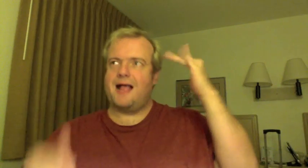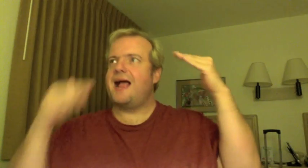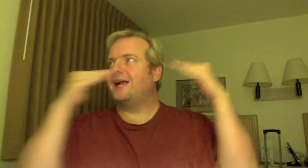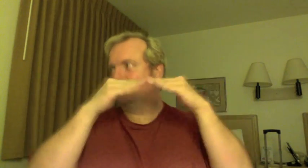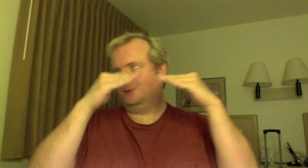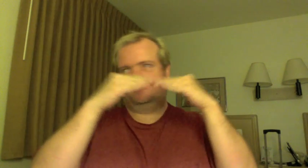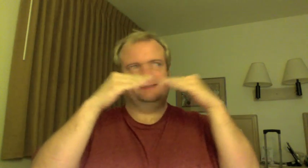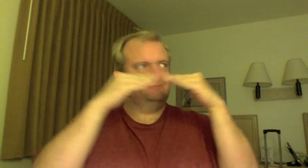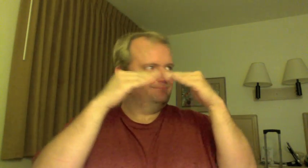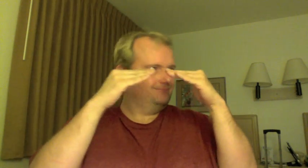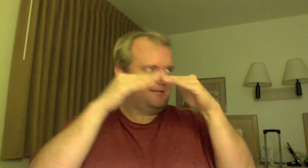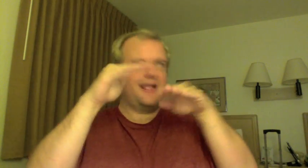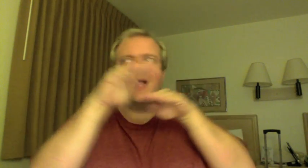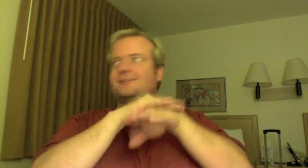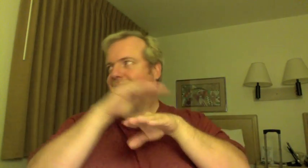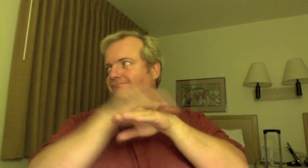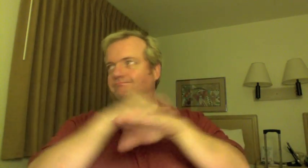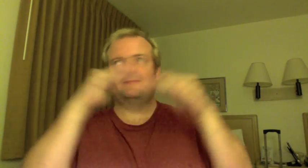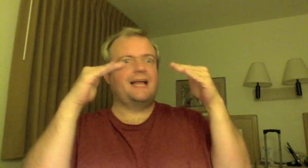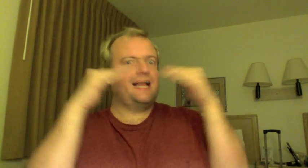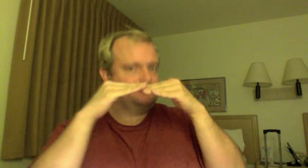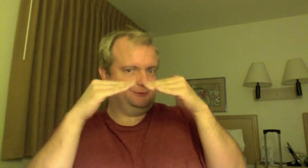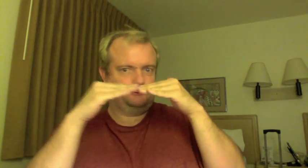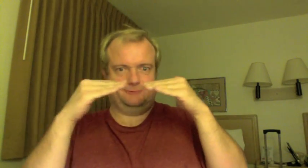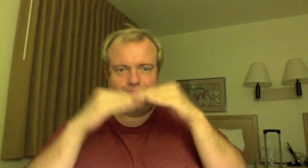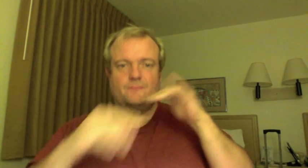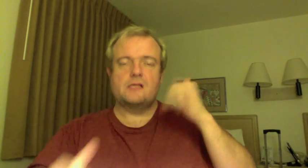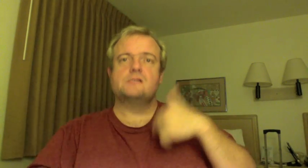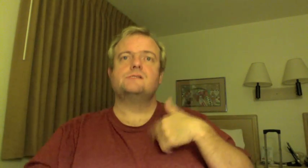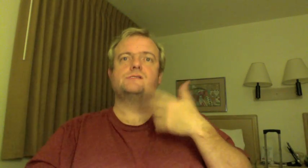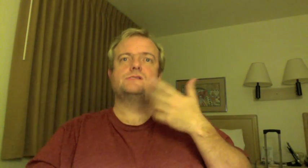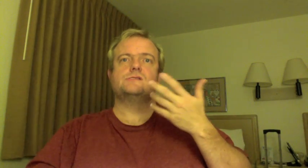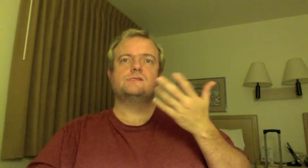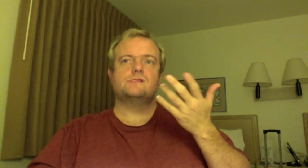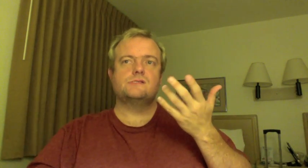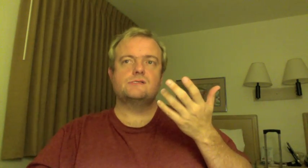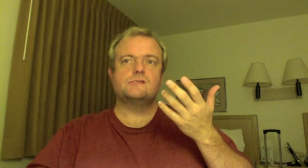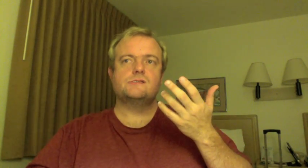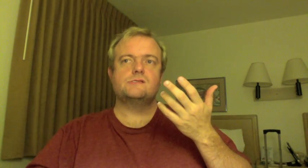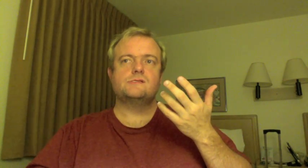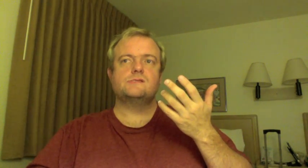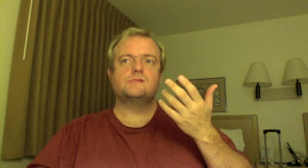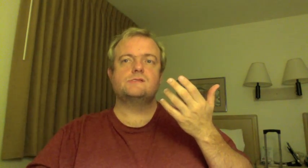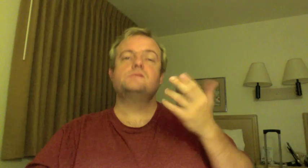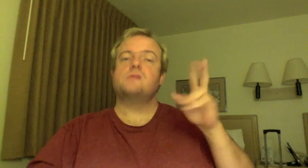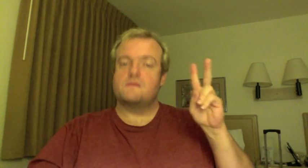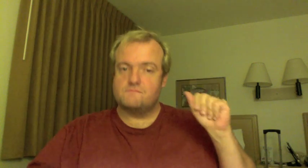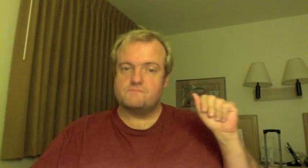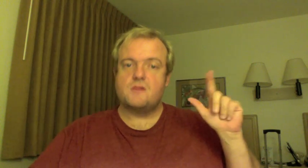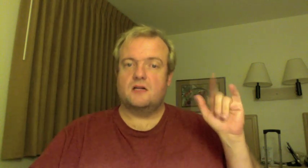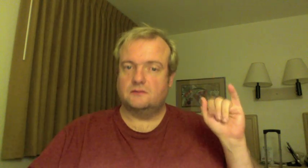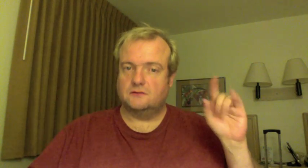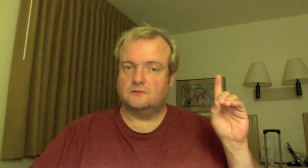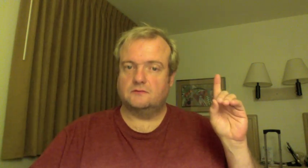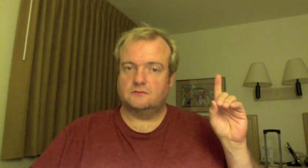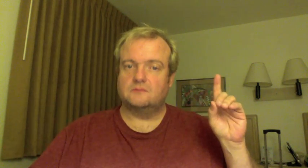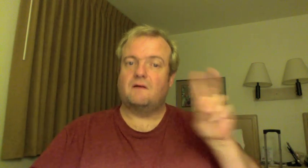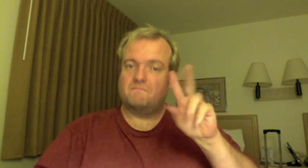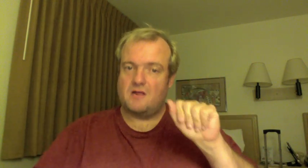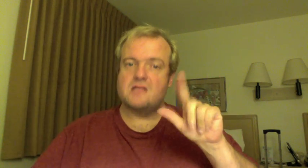here in Philadelphia. This is the gun we believe that killed Alexander Hamilton. Wow. The hardest proof for the $1 bill. Now, why do you call